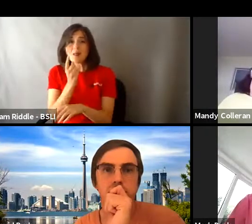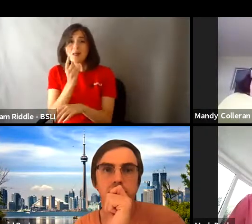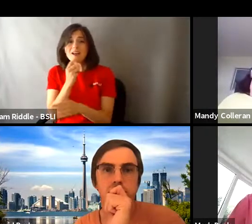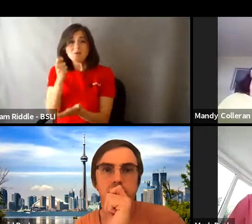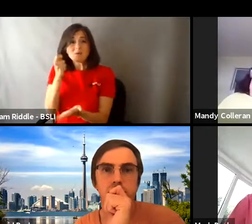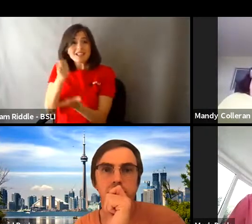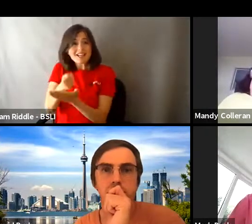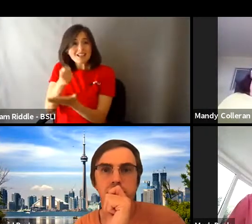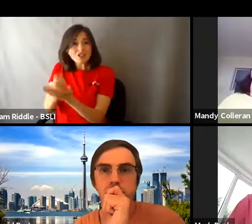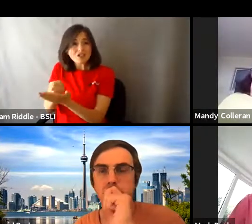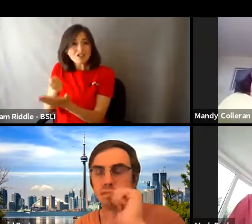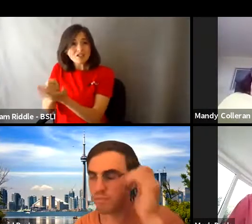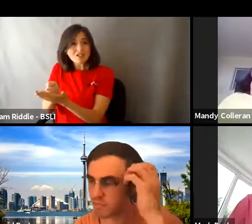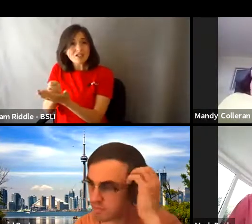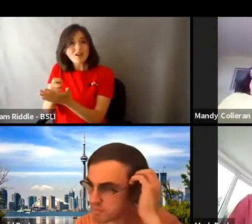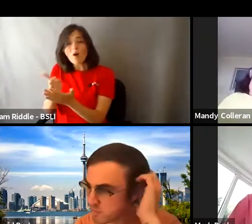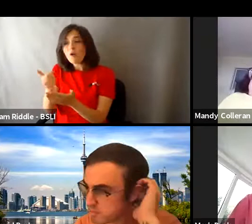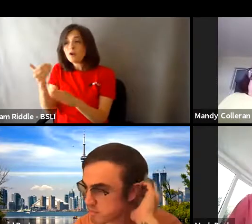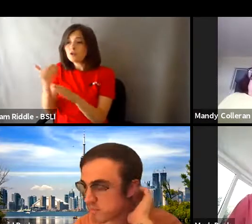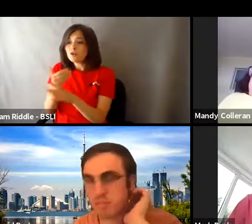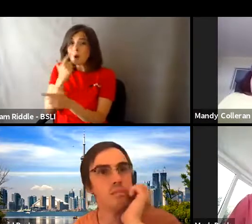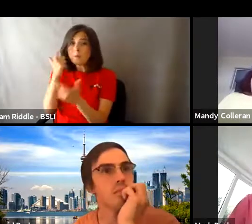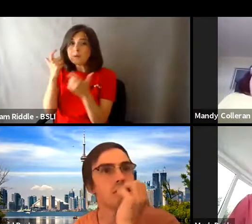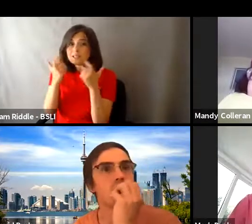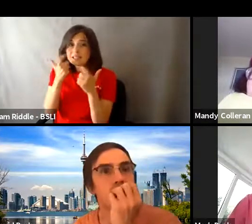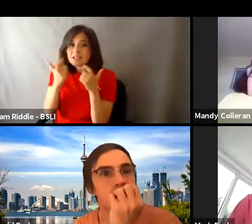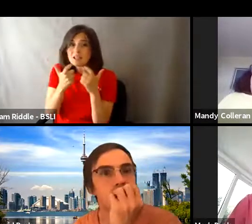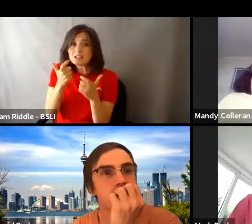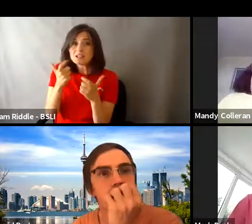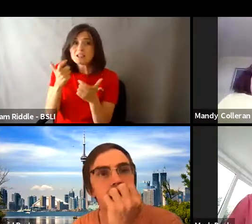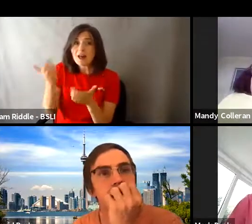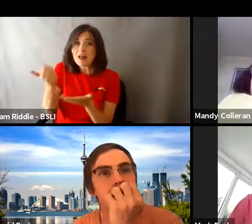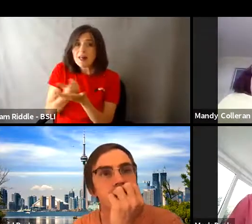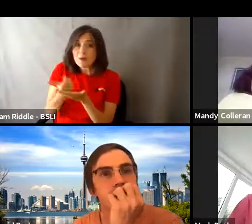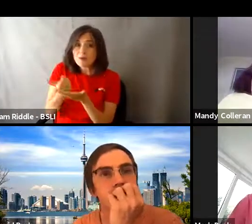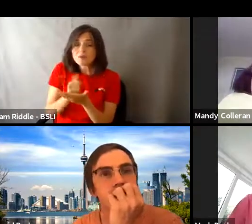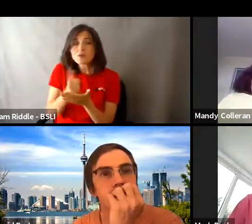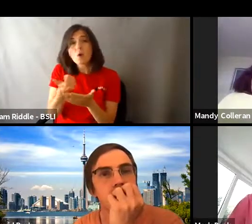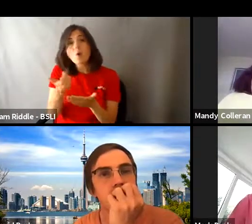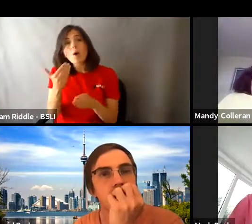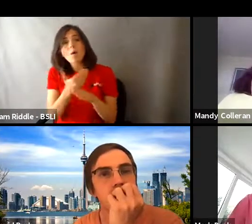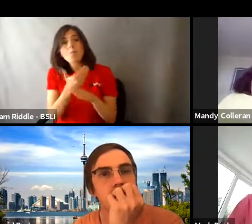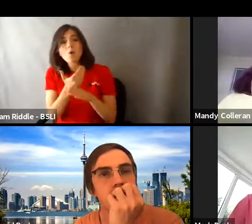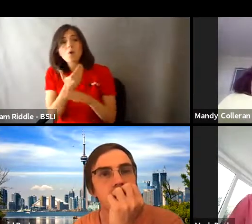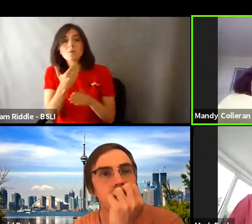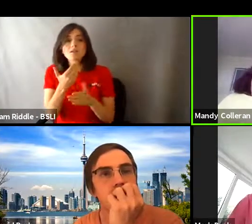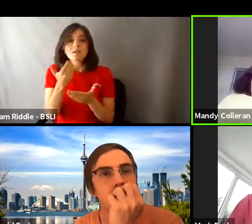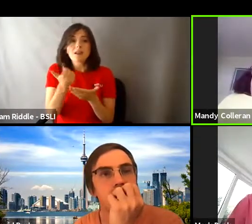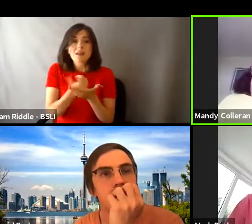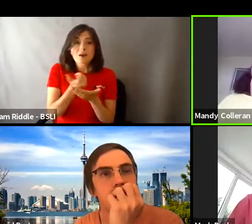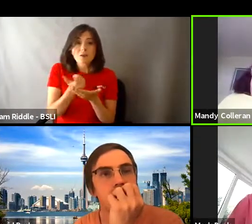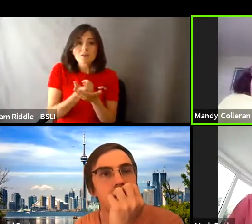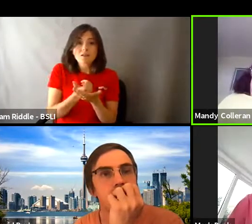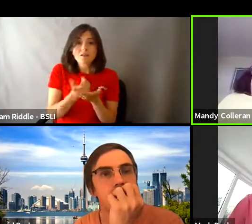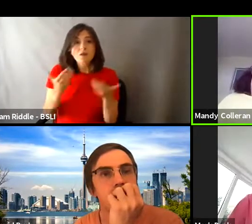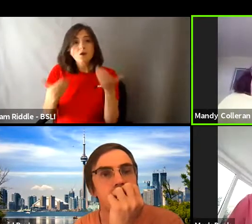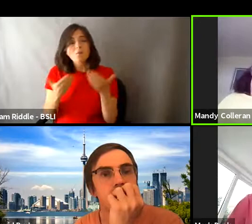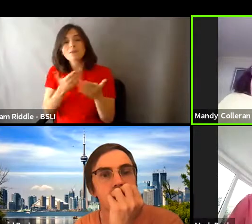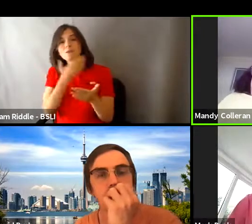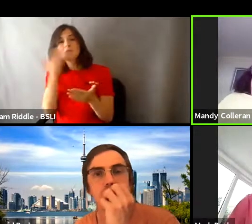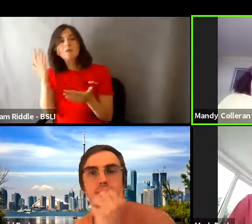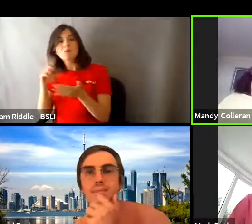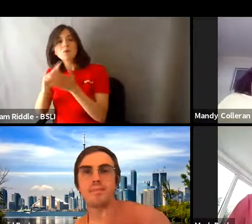sanctioned on job seekers allowance and employment support allowance than non-disabled people. That